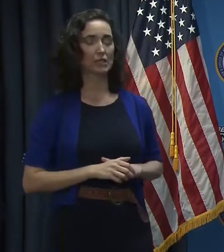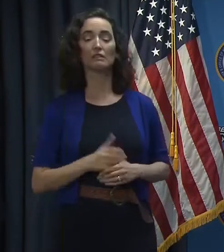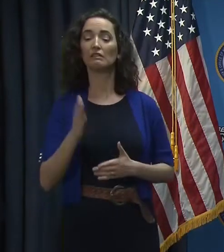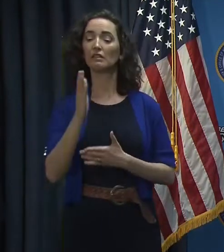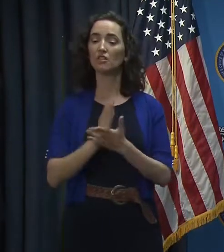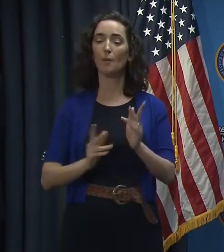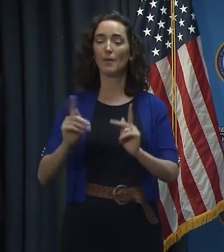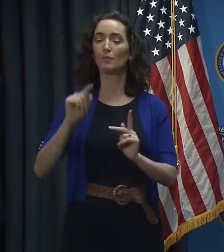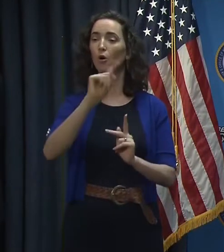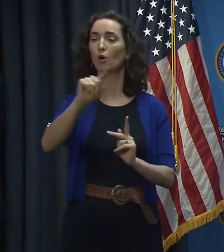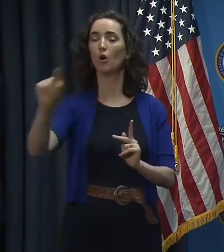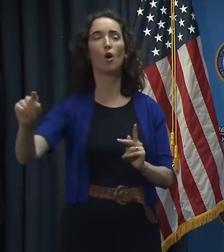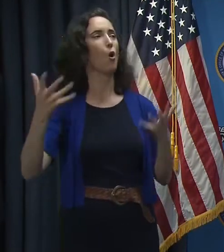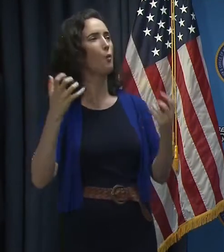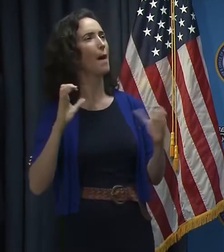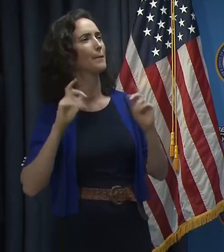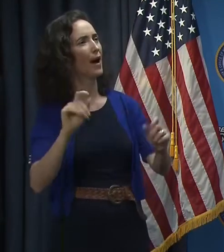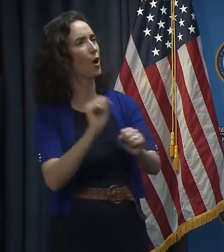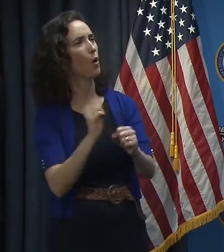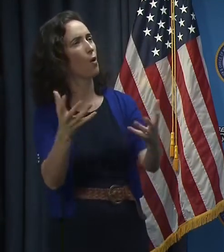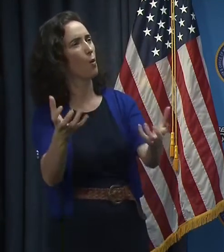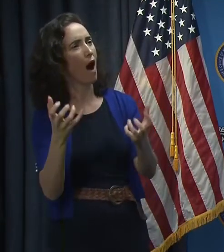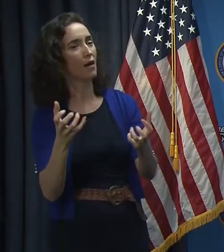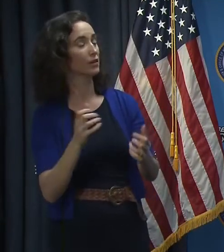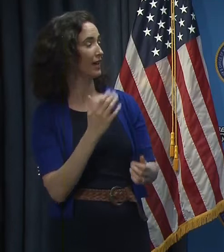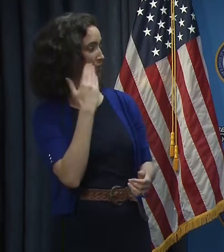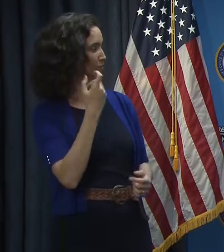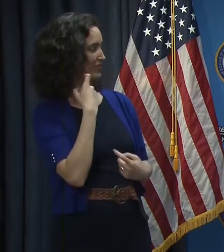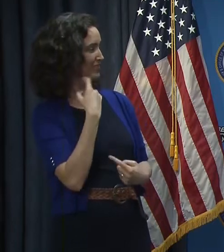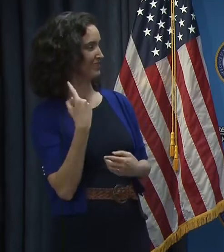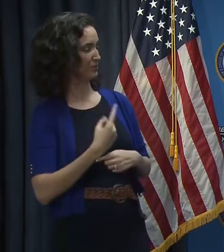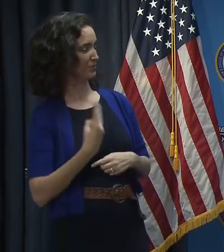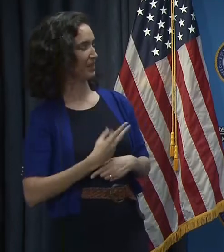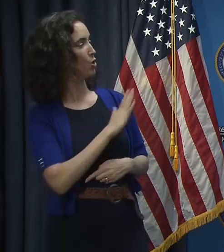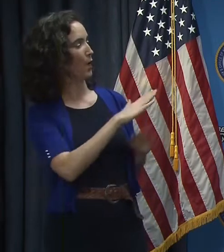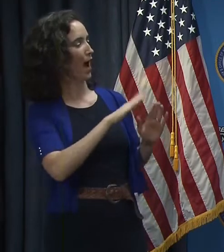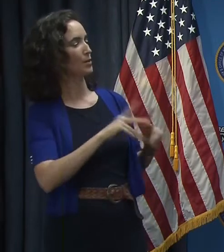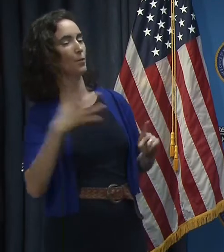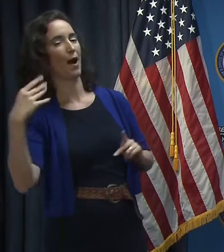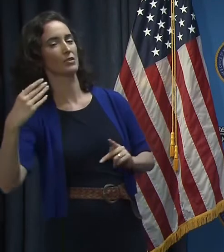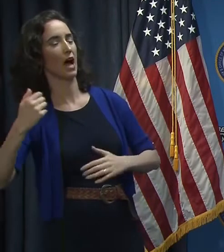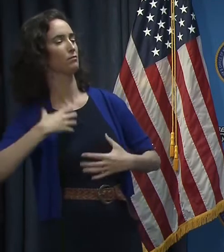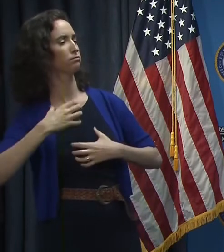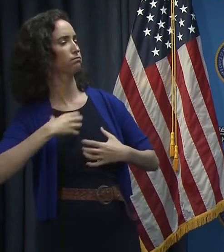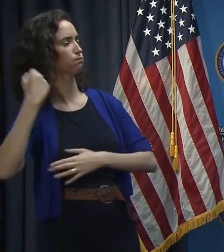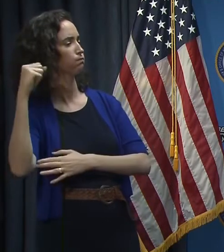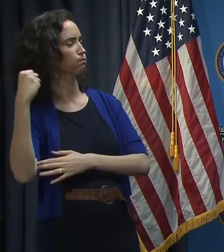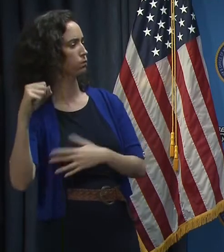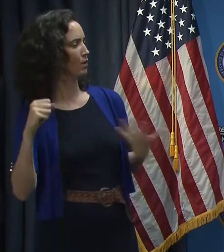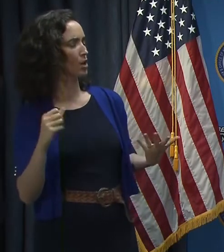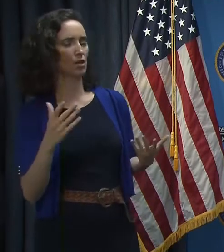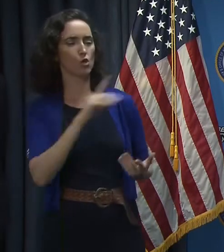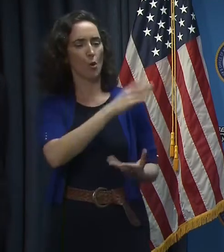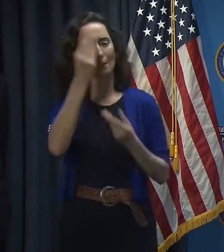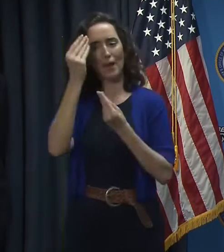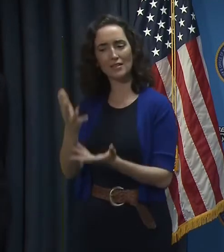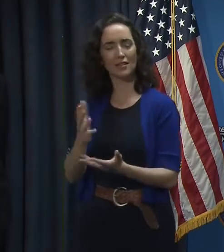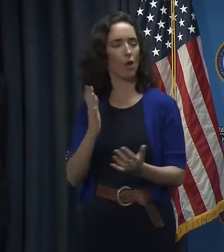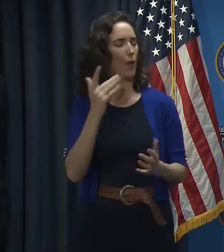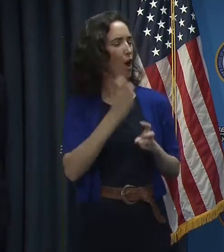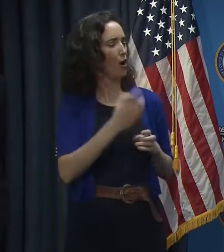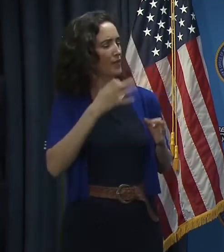who want to reopen the economy? I know you've had some people outside your house for the past few days. What do you say to those people, and why this has been such a hard decision for you as